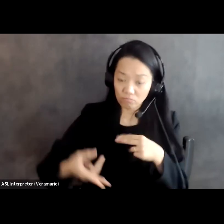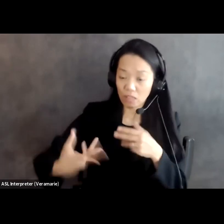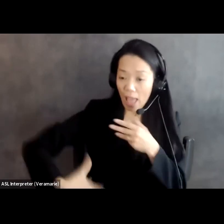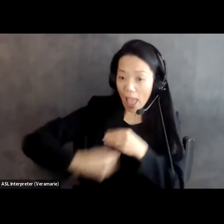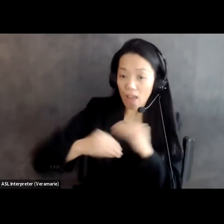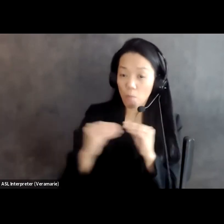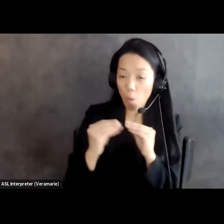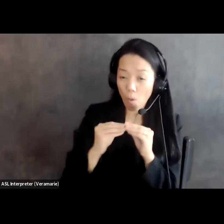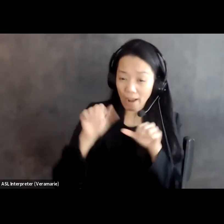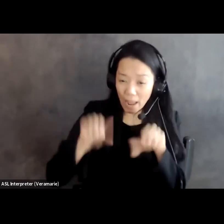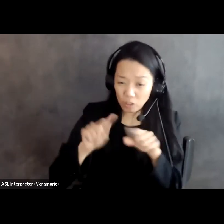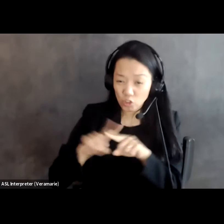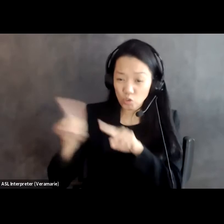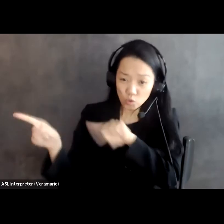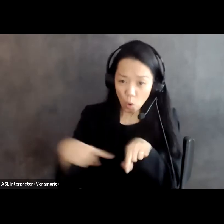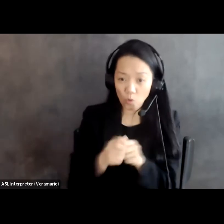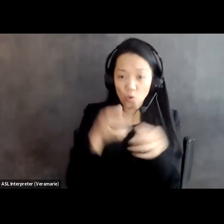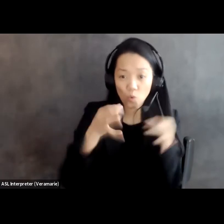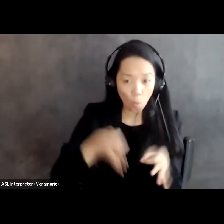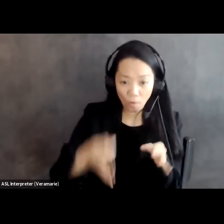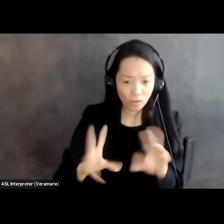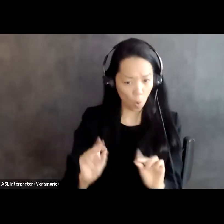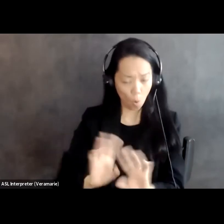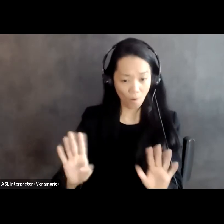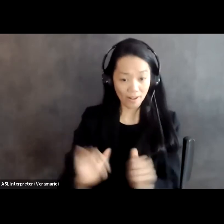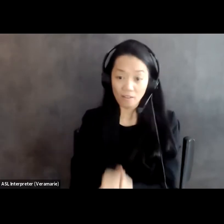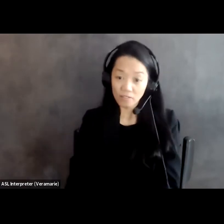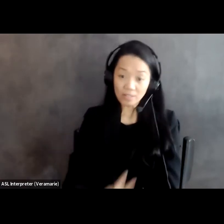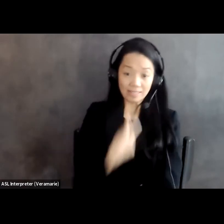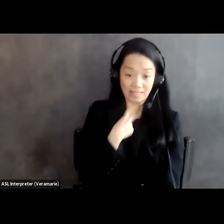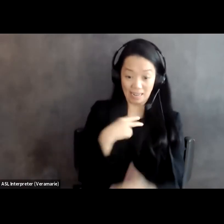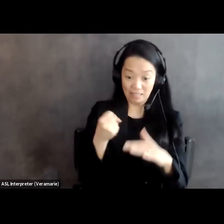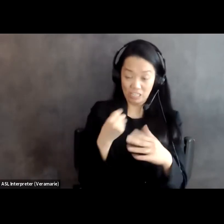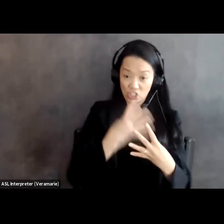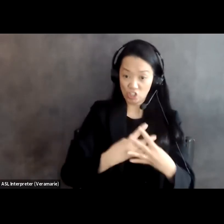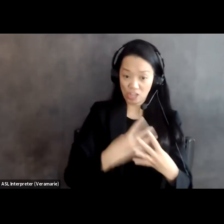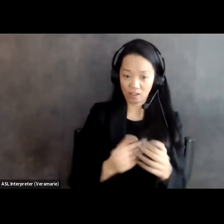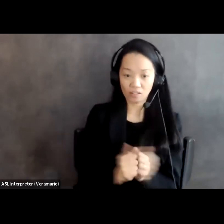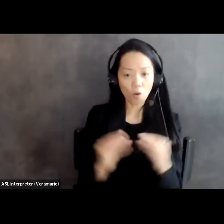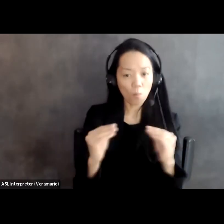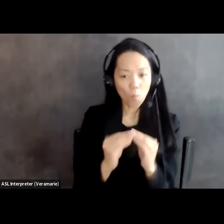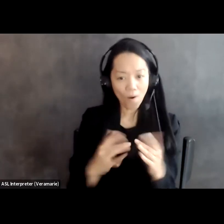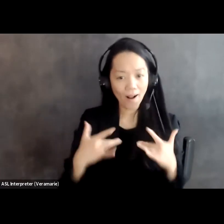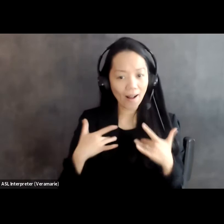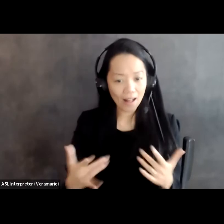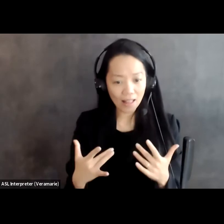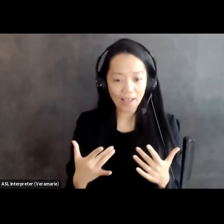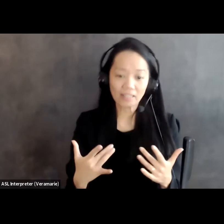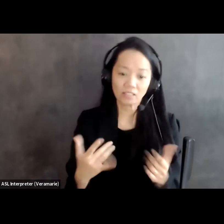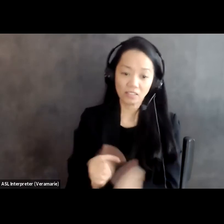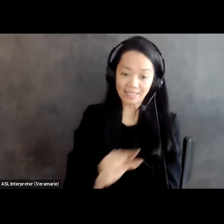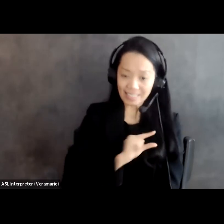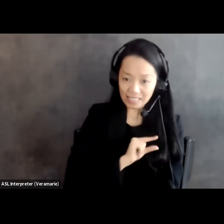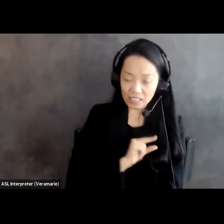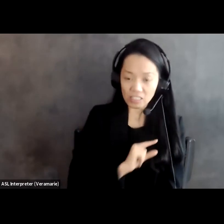if a person is stuck in jail, they are far more likely to plead guilty, and they're far more likely to serve